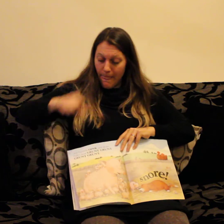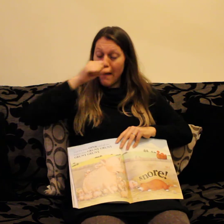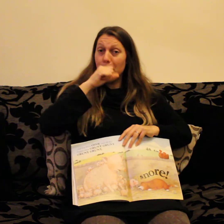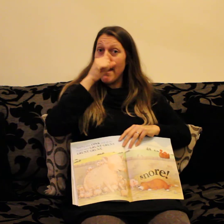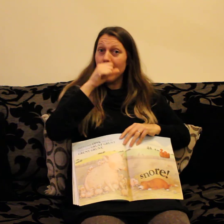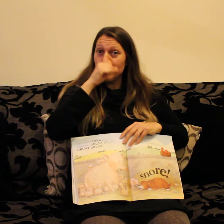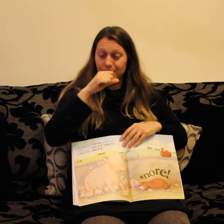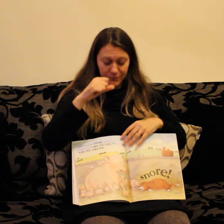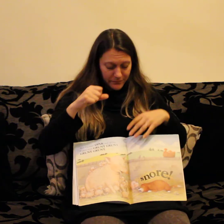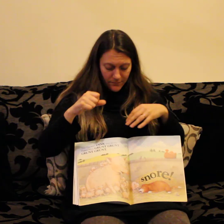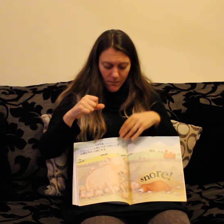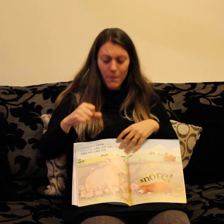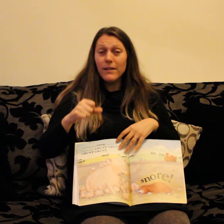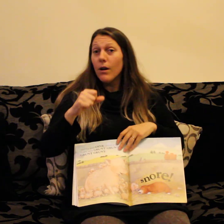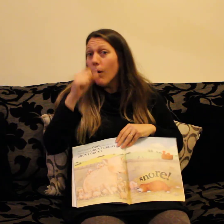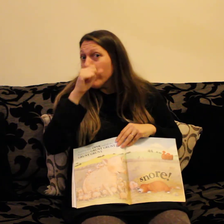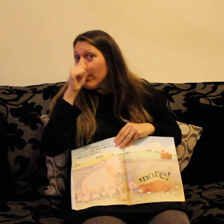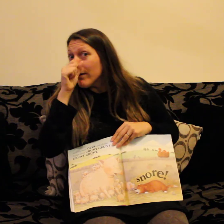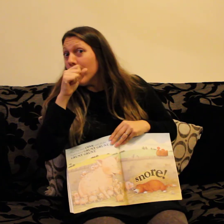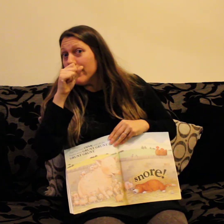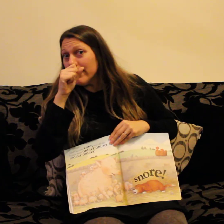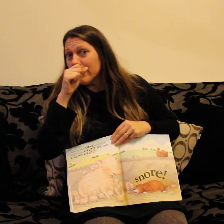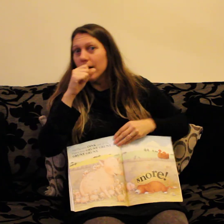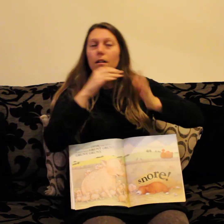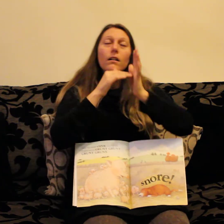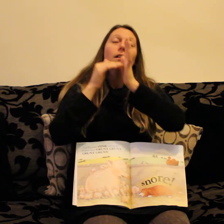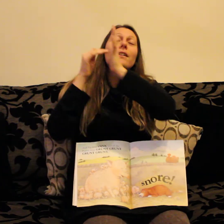and Pig went oink oink oink,